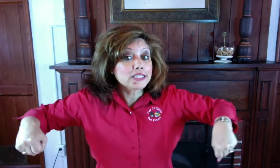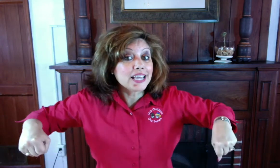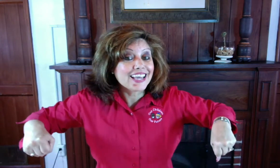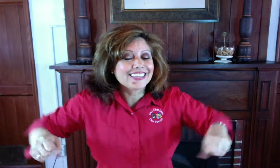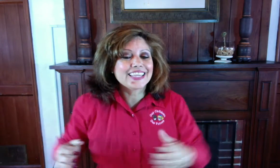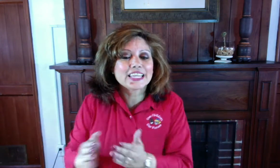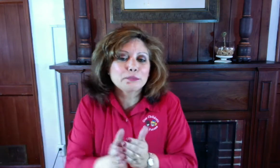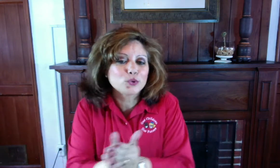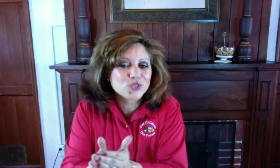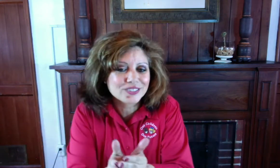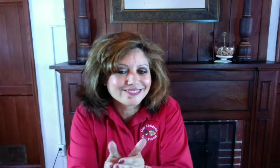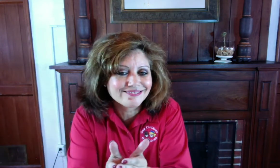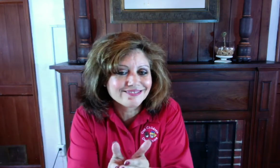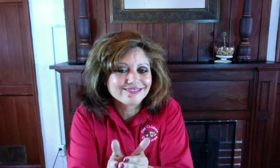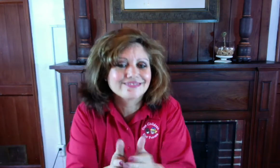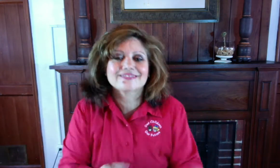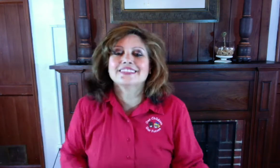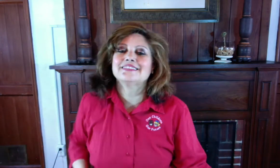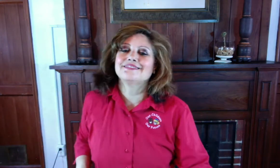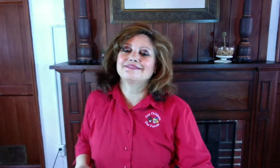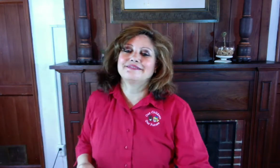botes de remos.